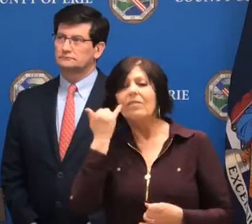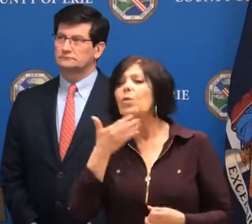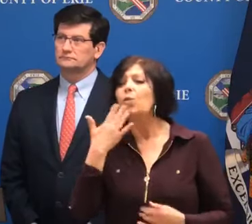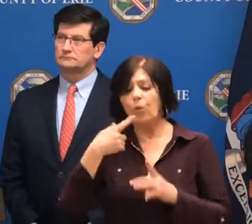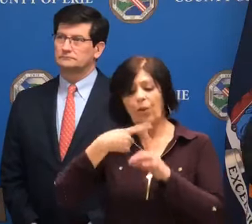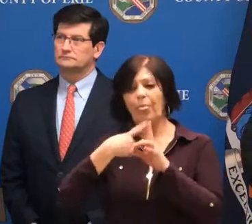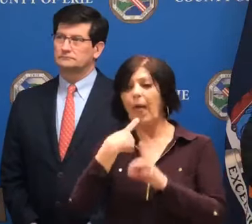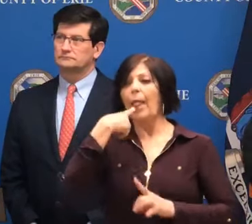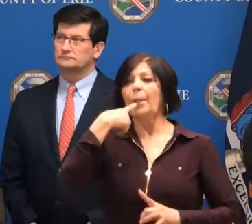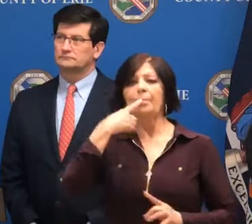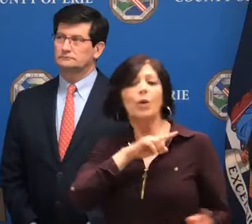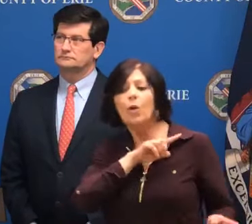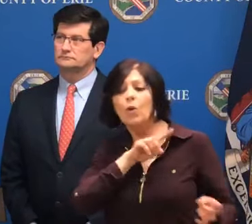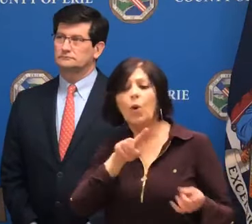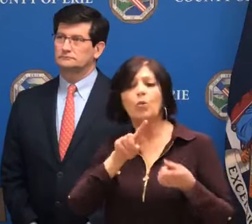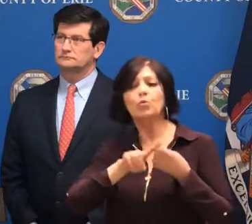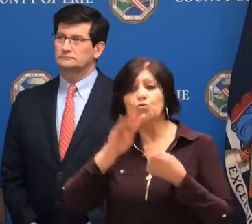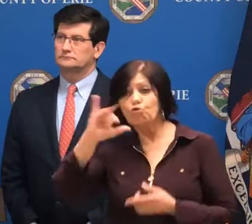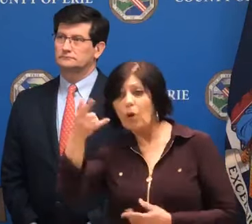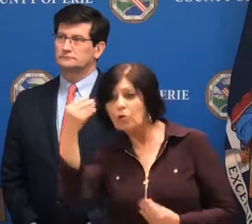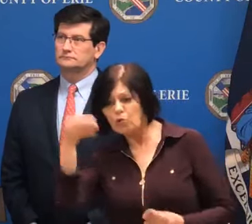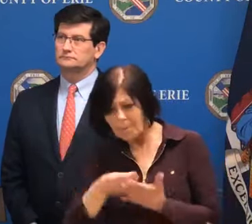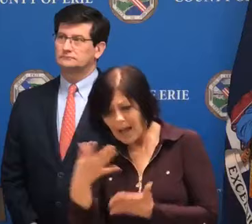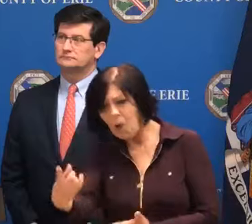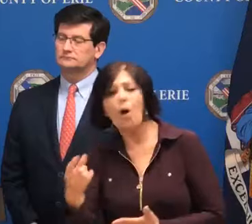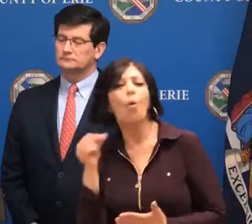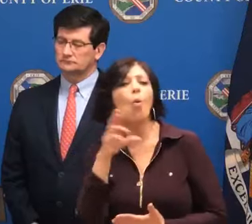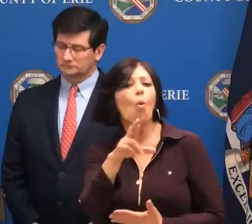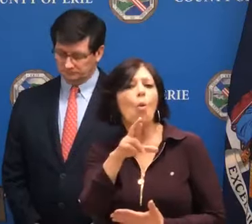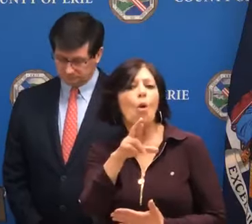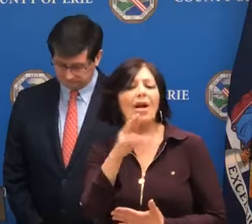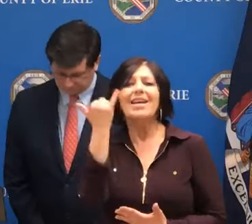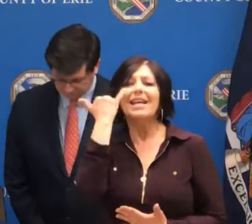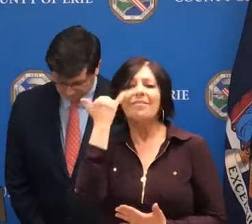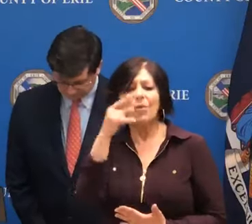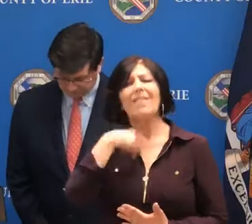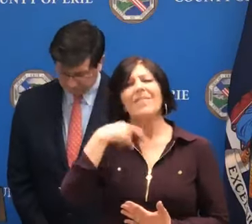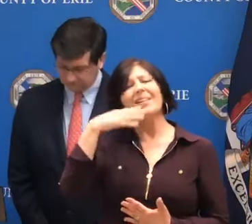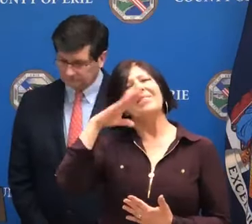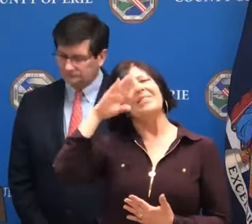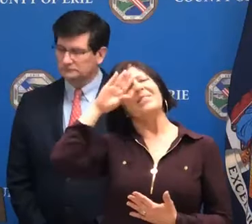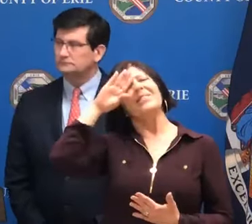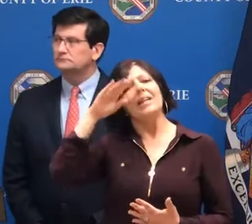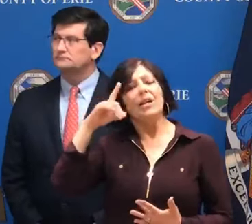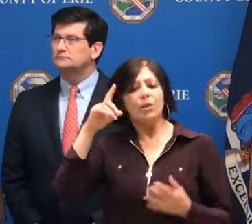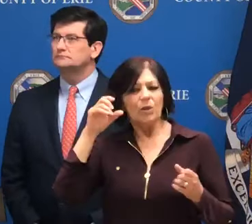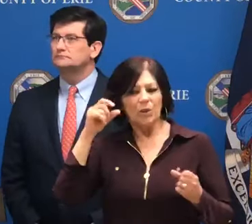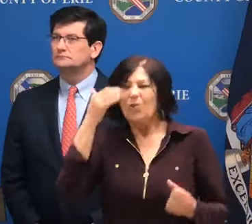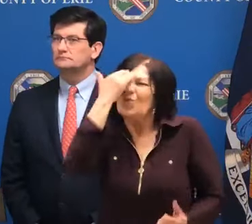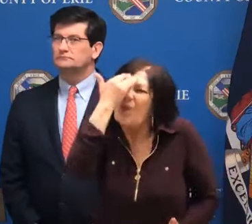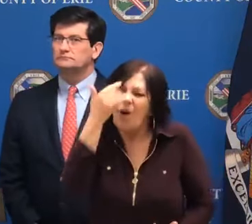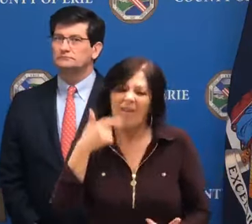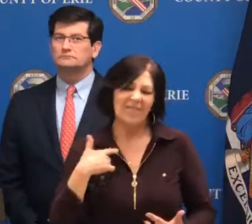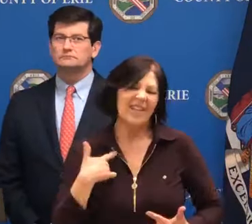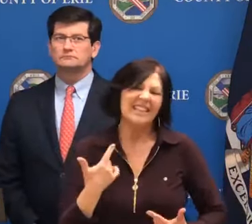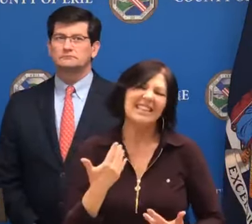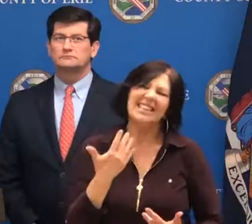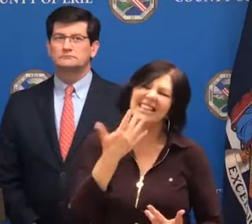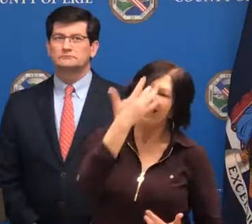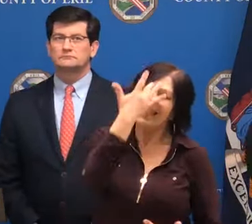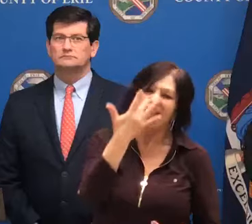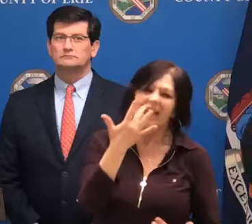thermometer, you can go to the drugstore and purchase one, or if you have a fever, you can tell, you really feel sick.